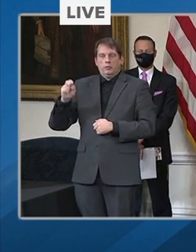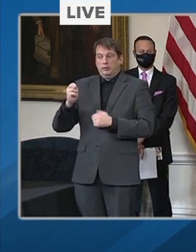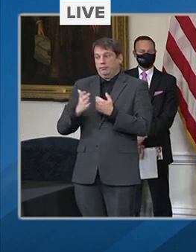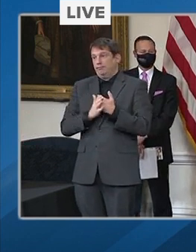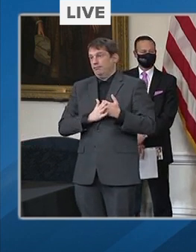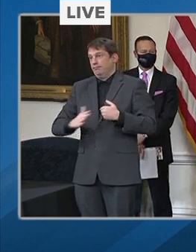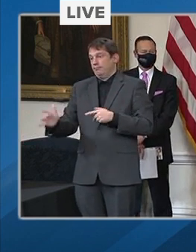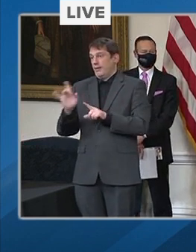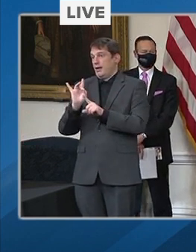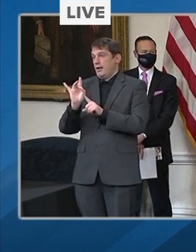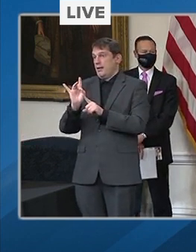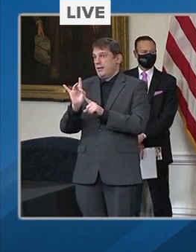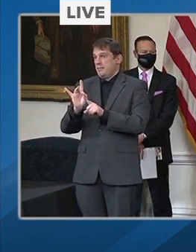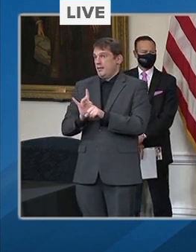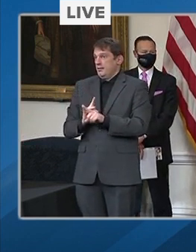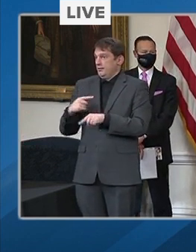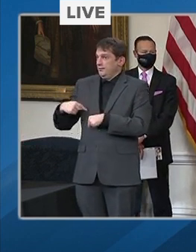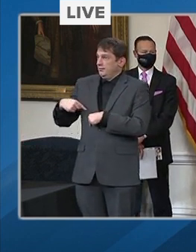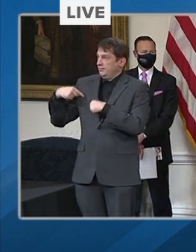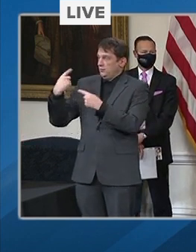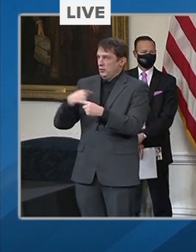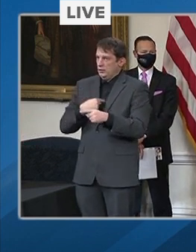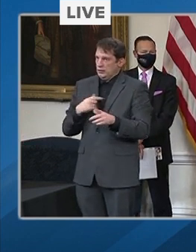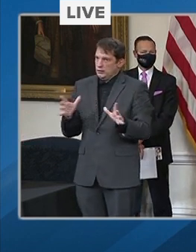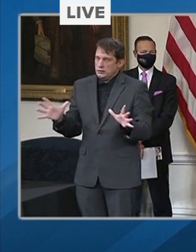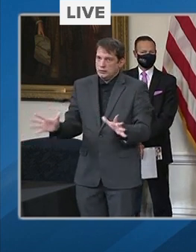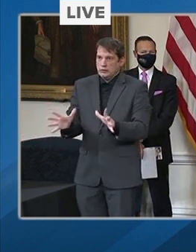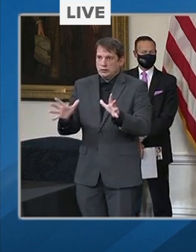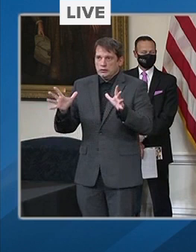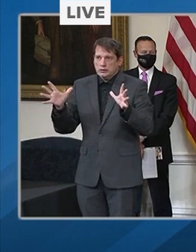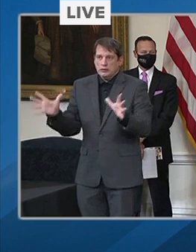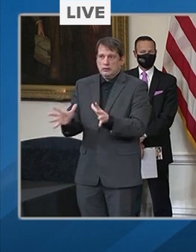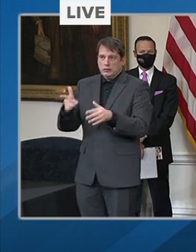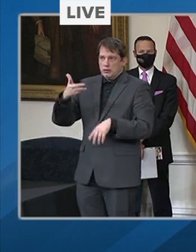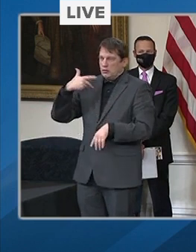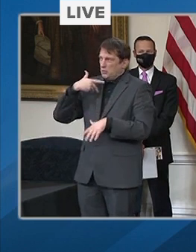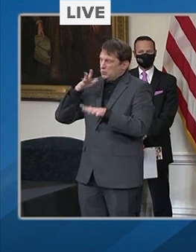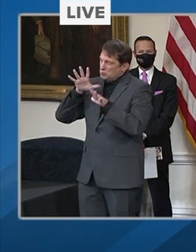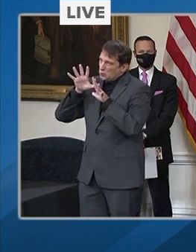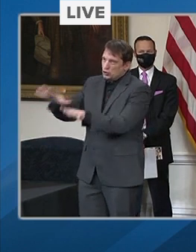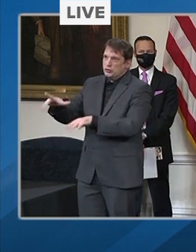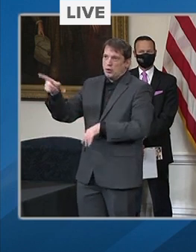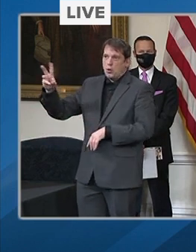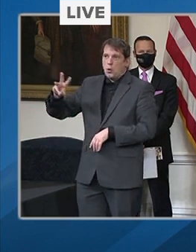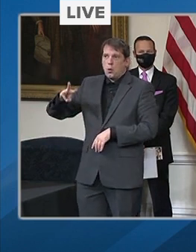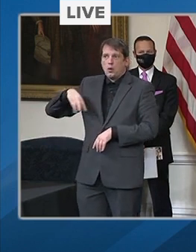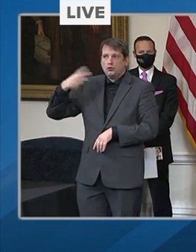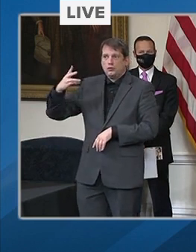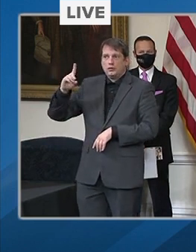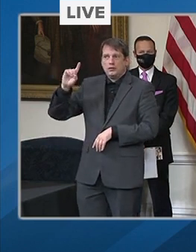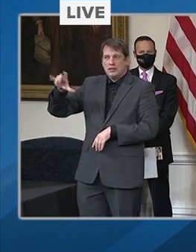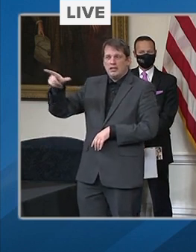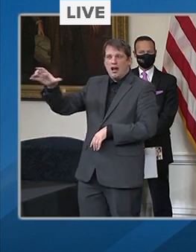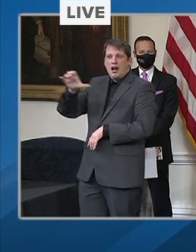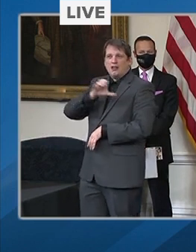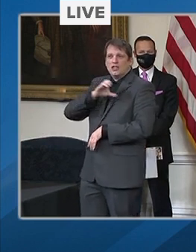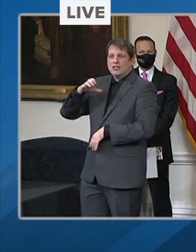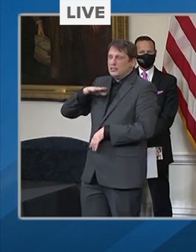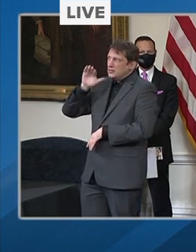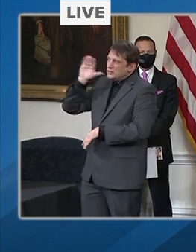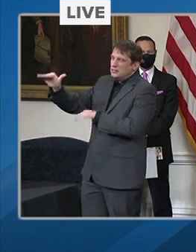been pushing and urging leaders in Washington to act, that Congress is finally putting